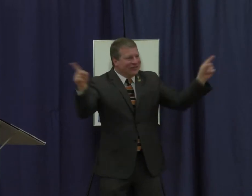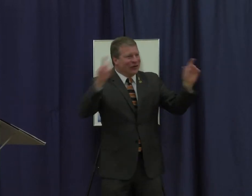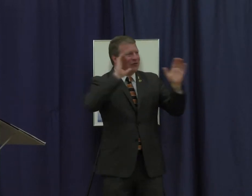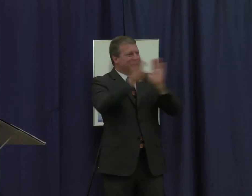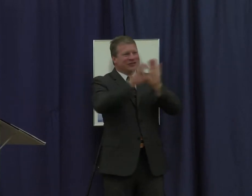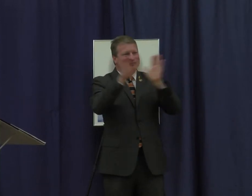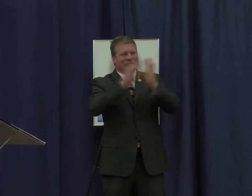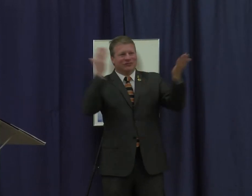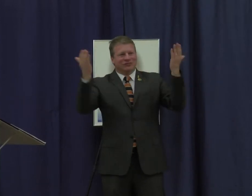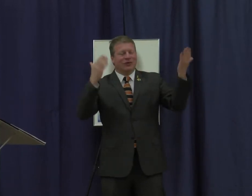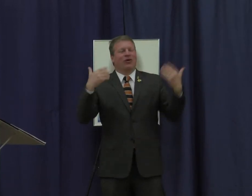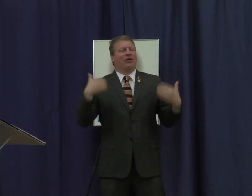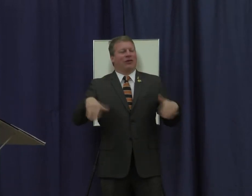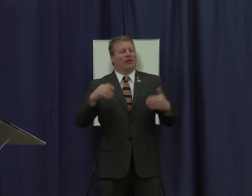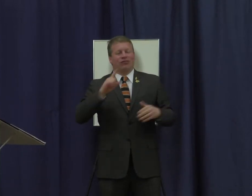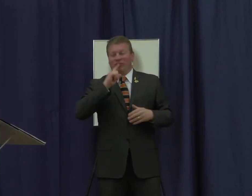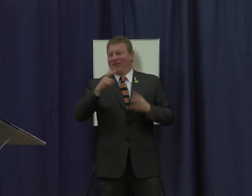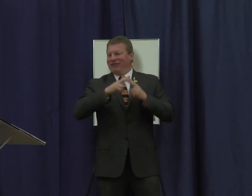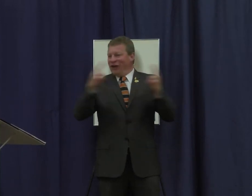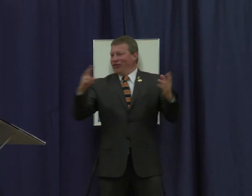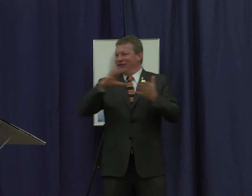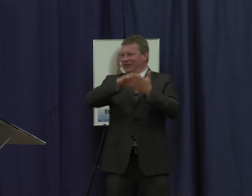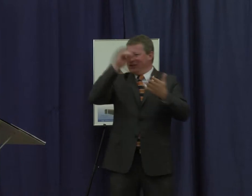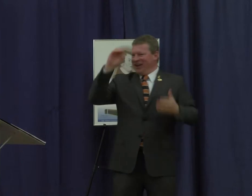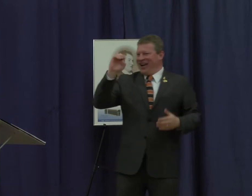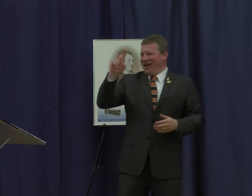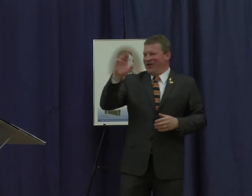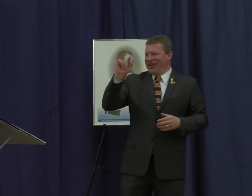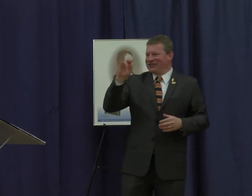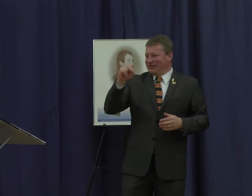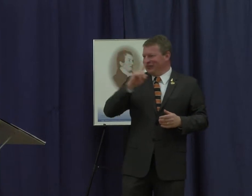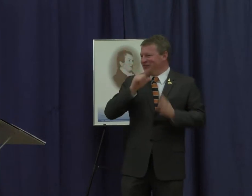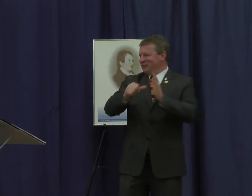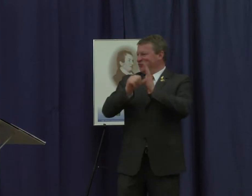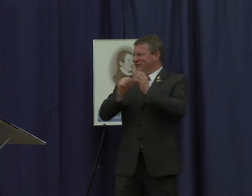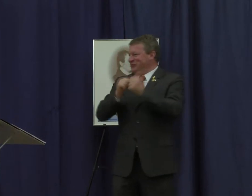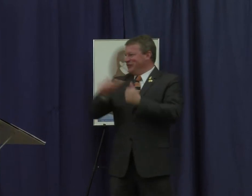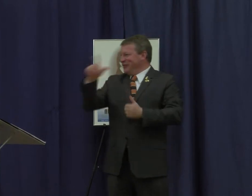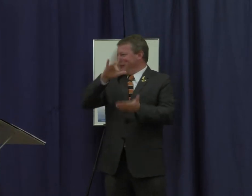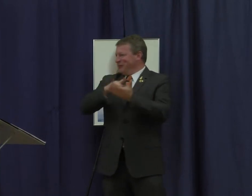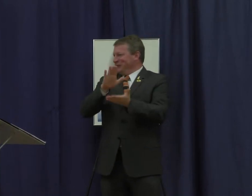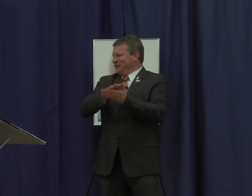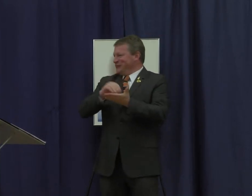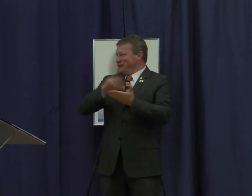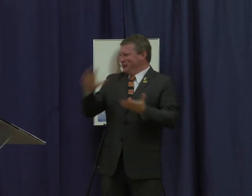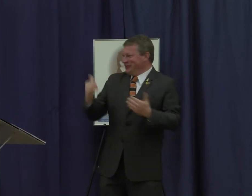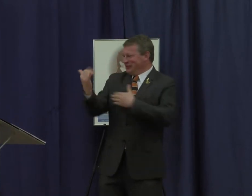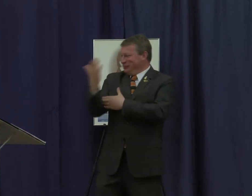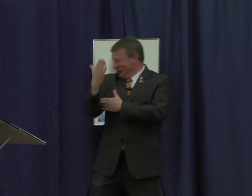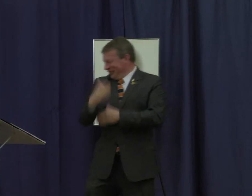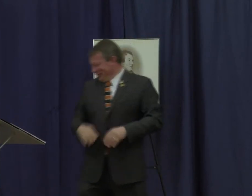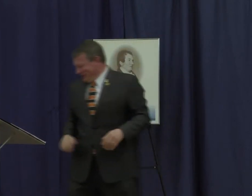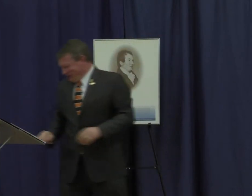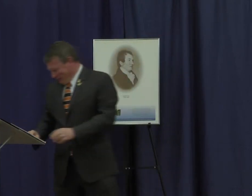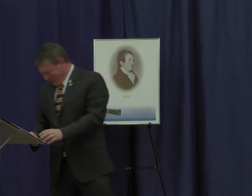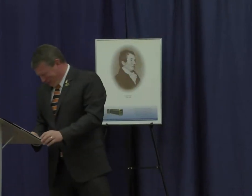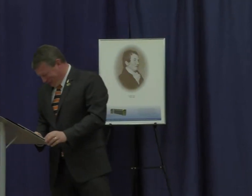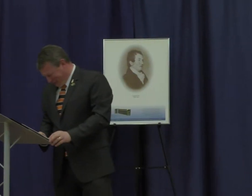They were also talking and comparing the mode of dress from then too. So congratulations to the